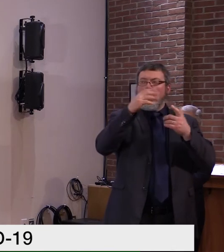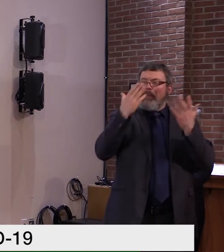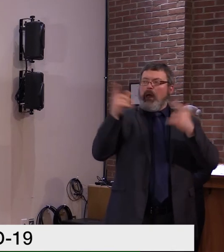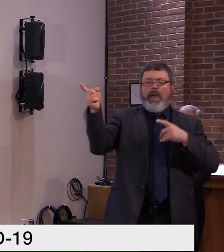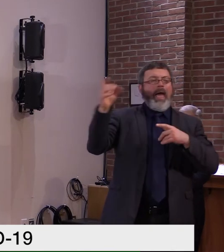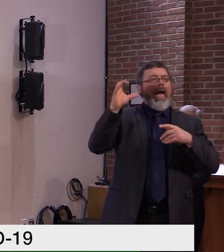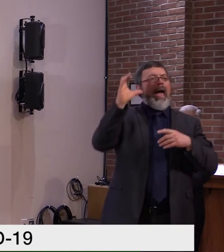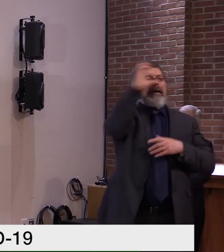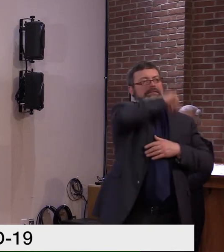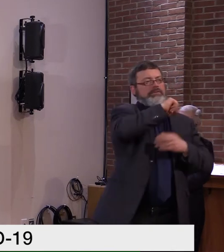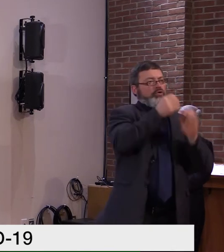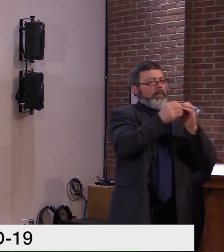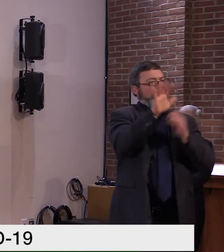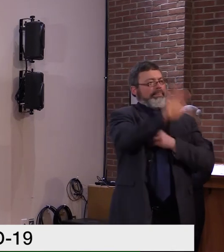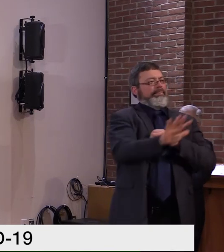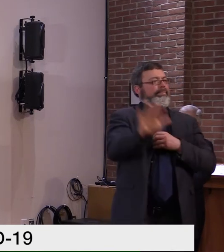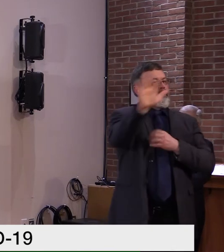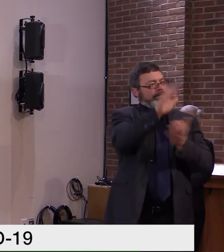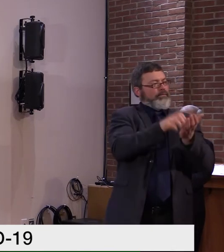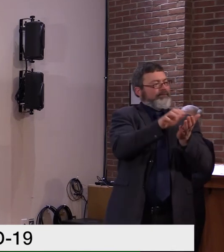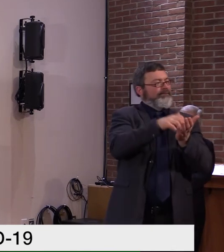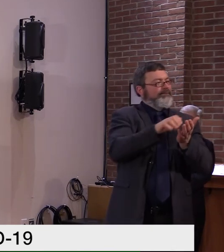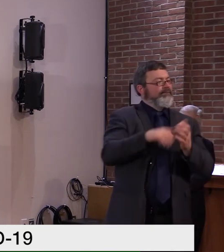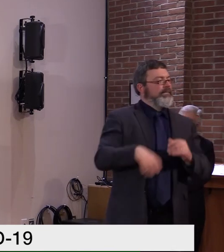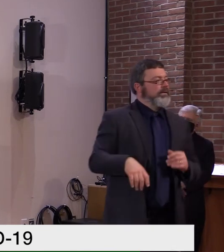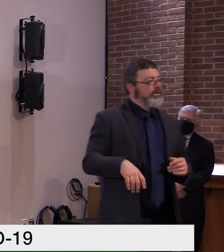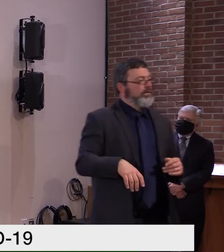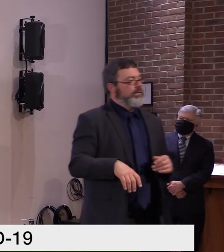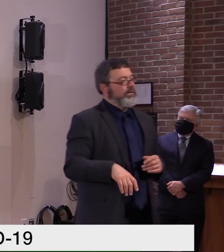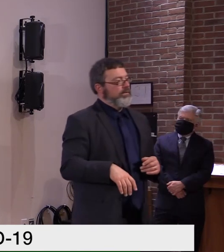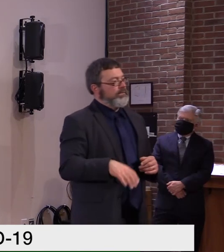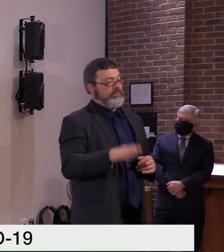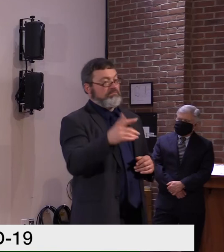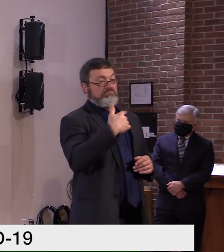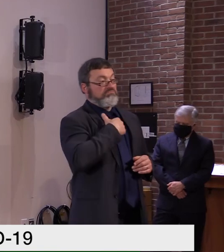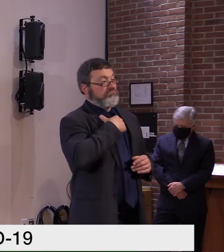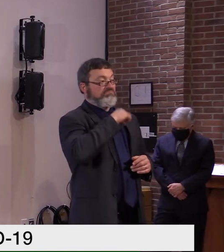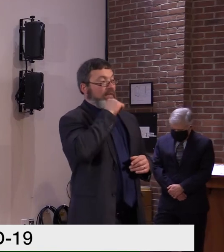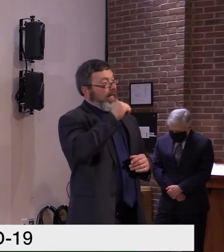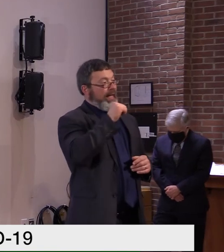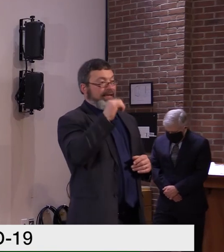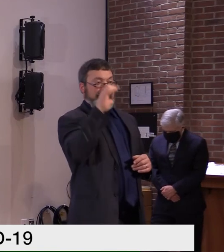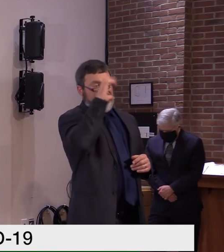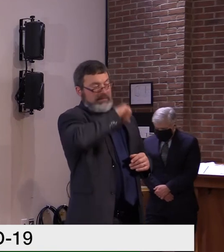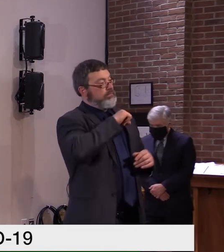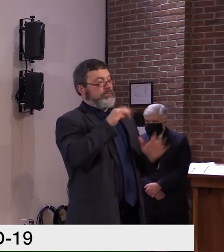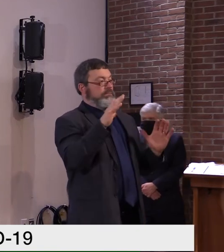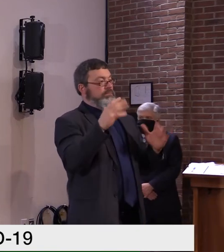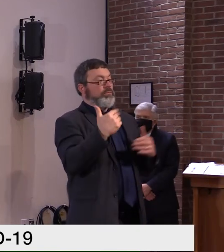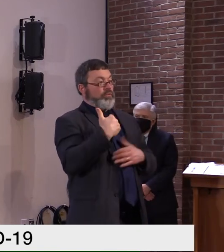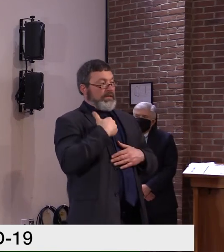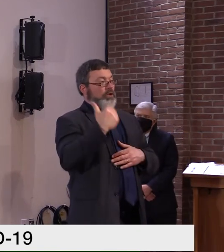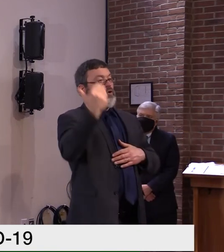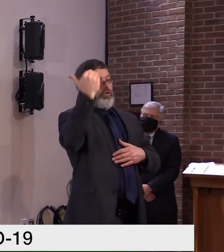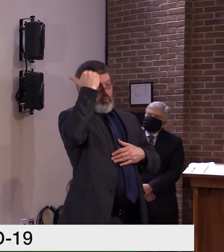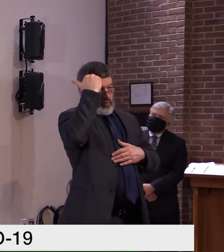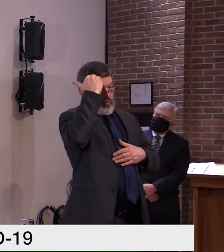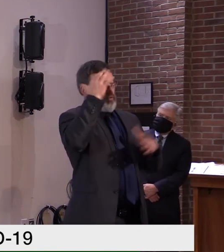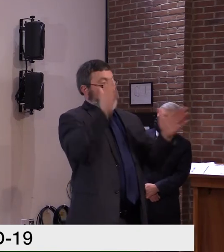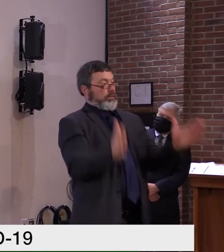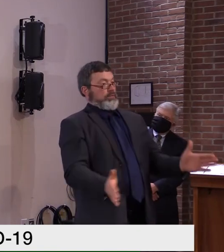There are no guesses here. We're dealing with people's results. We know what tests were sent to the lab and what tests were